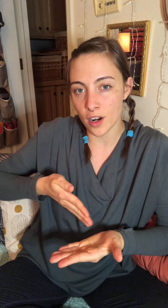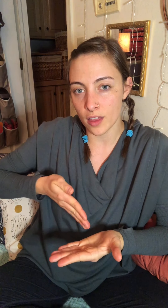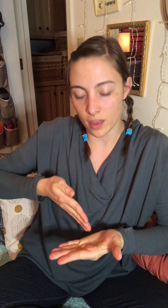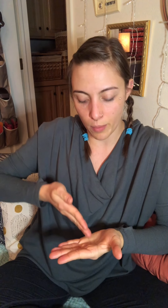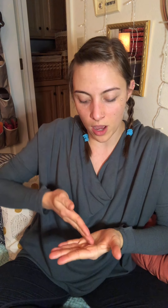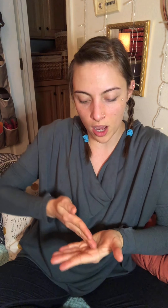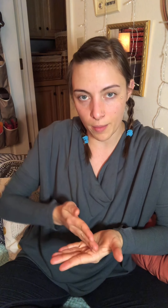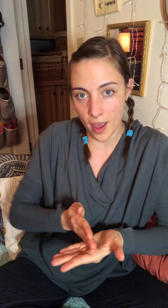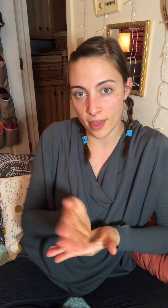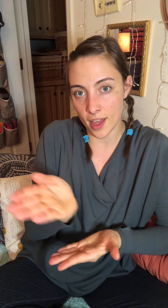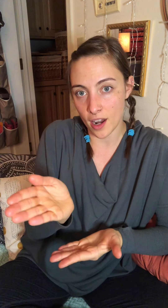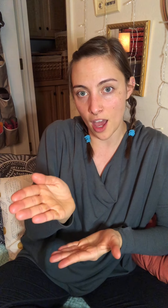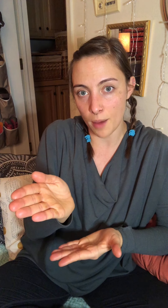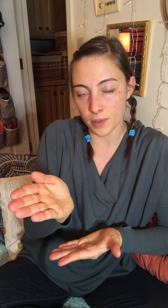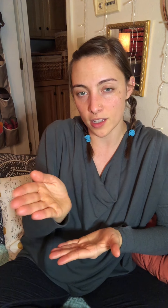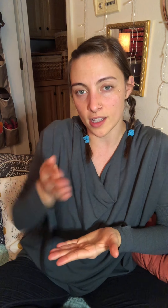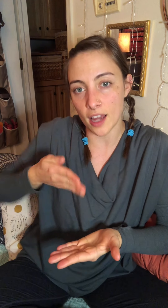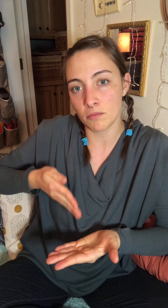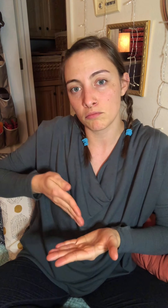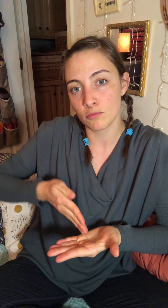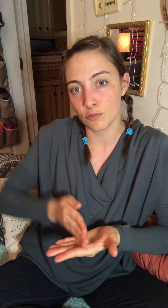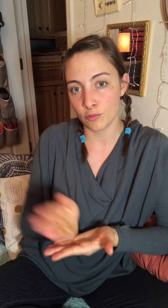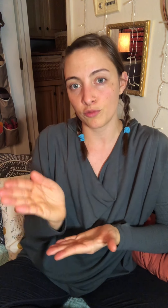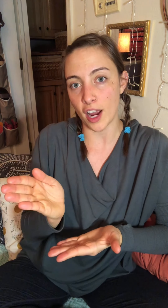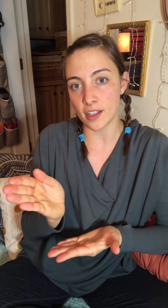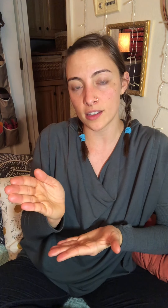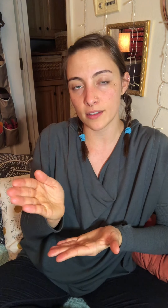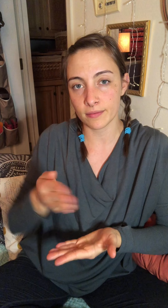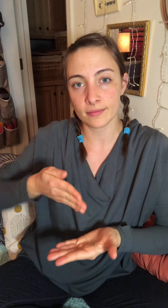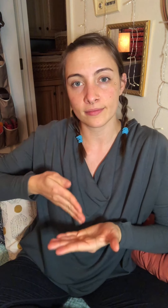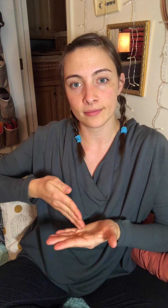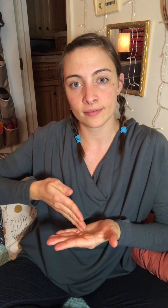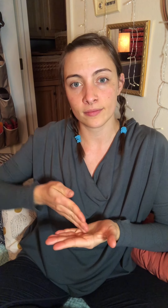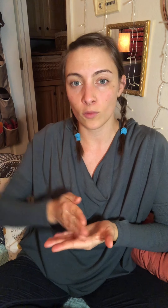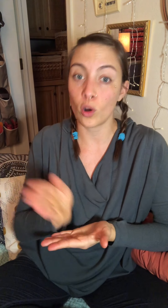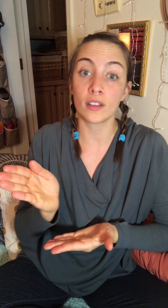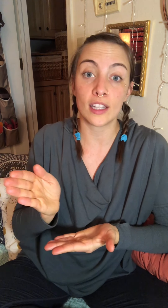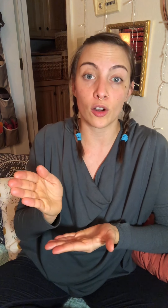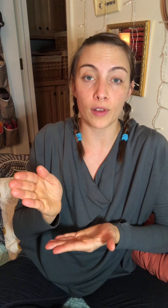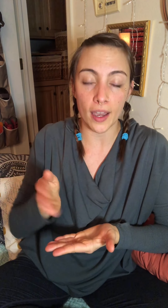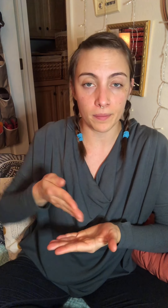the palm and then up to the side. Rights, or legal right.